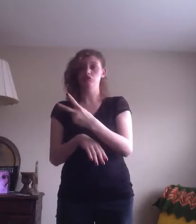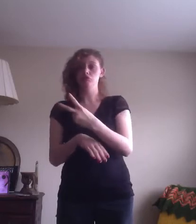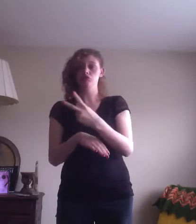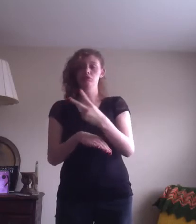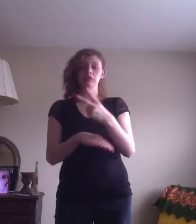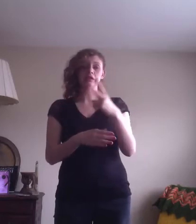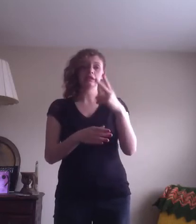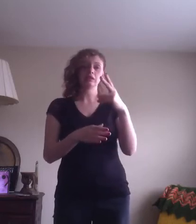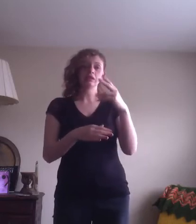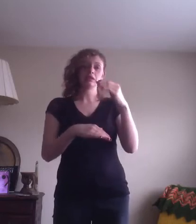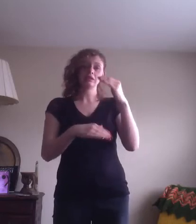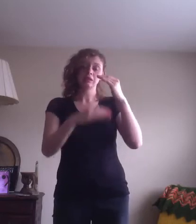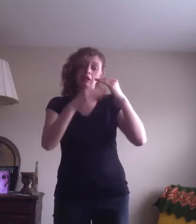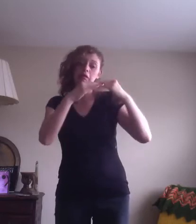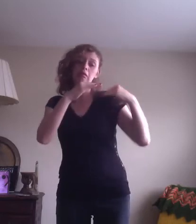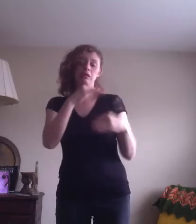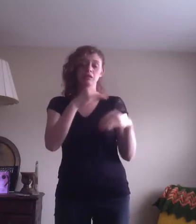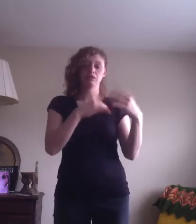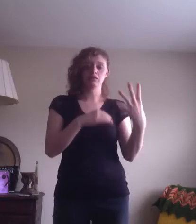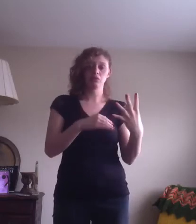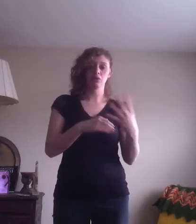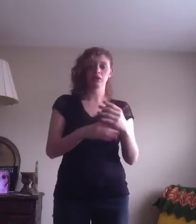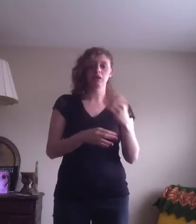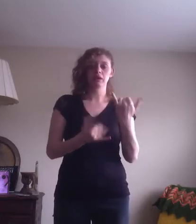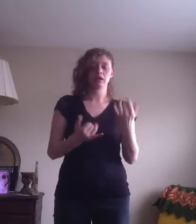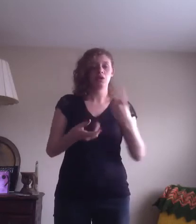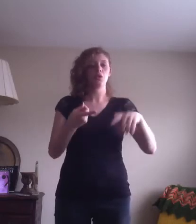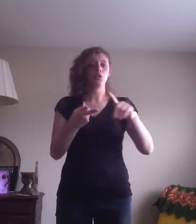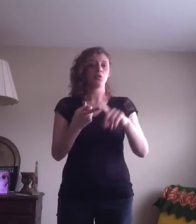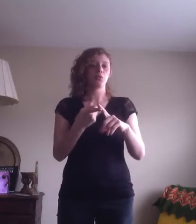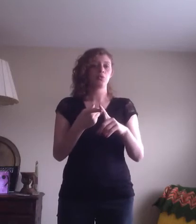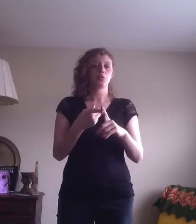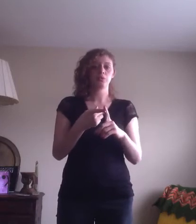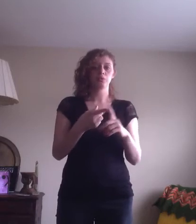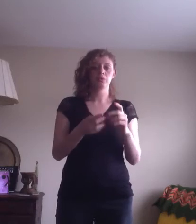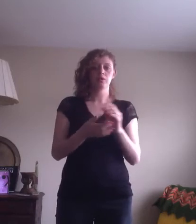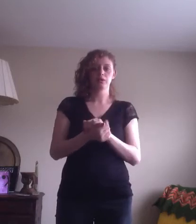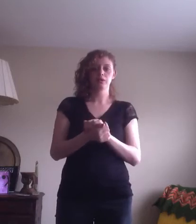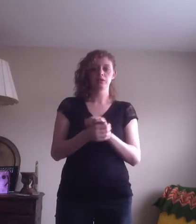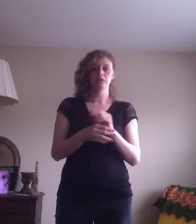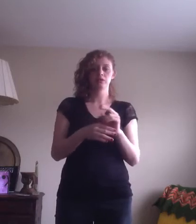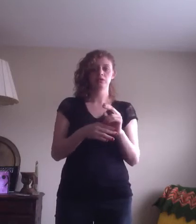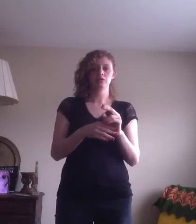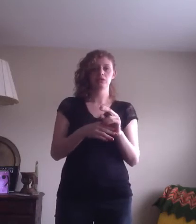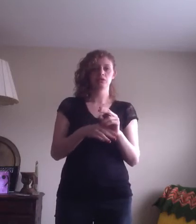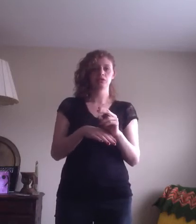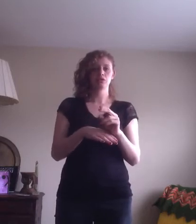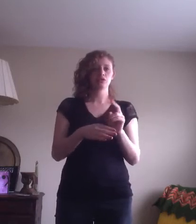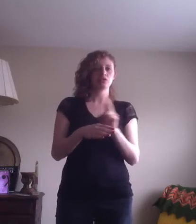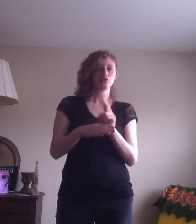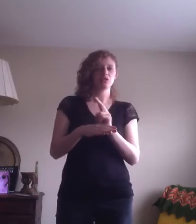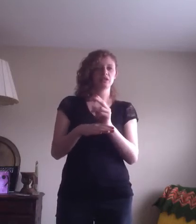When you're dealing with natural numbers or whole numbers, choosing which one's larger is